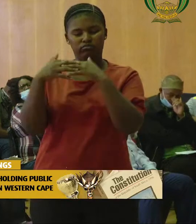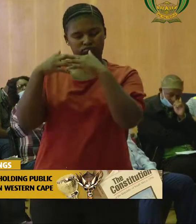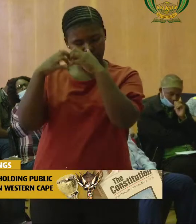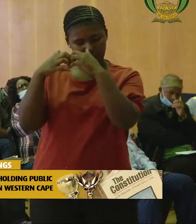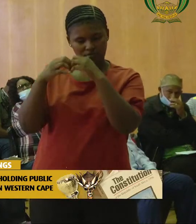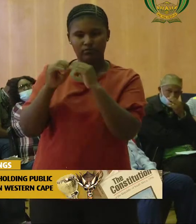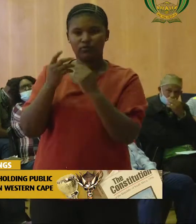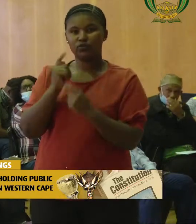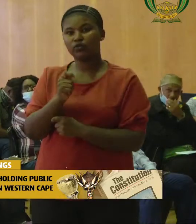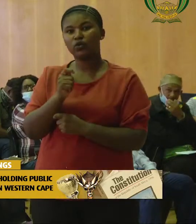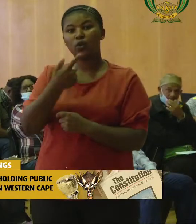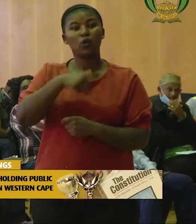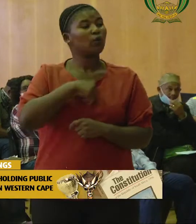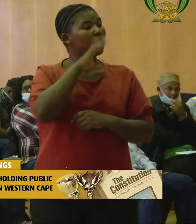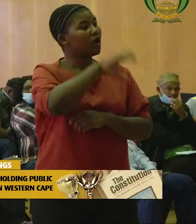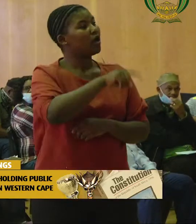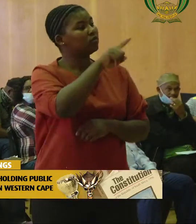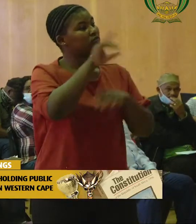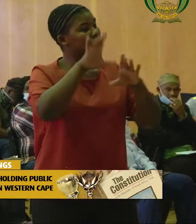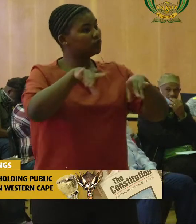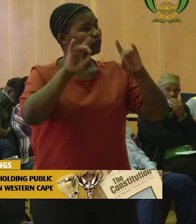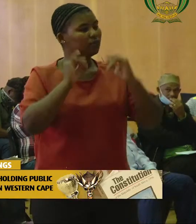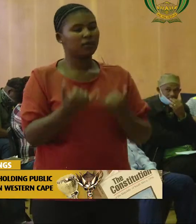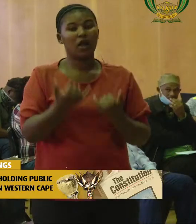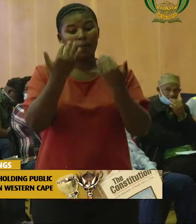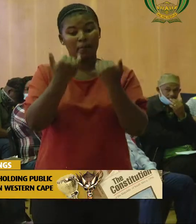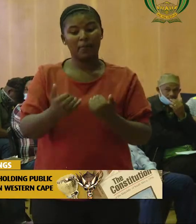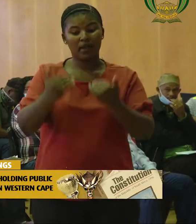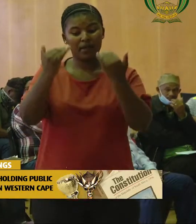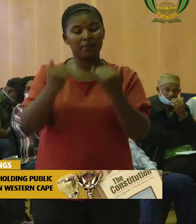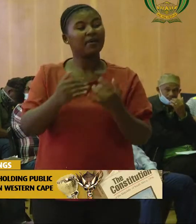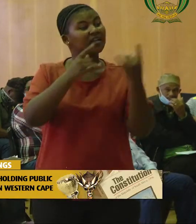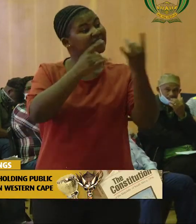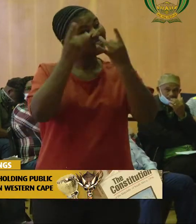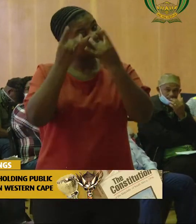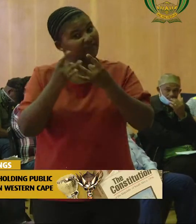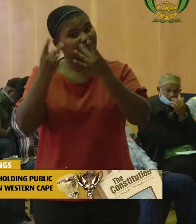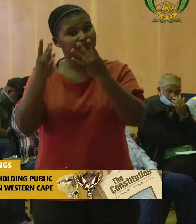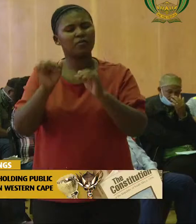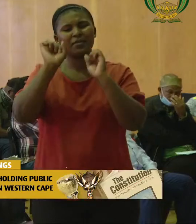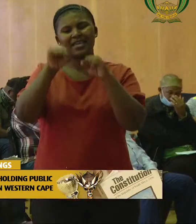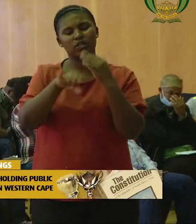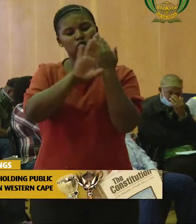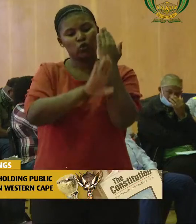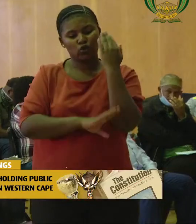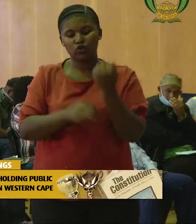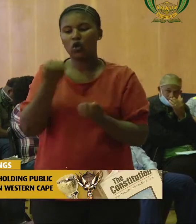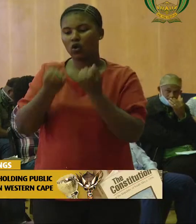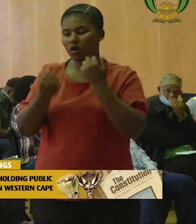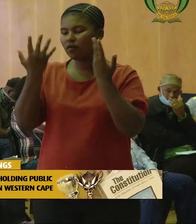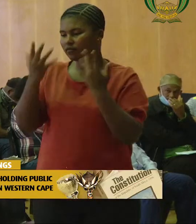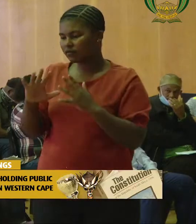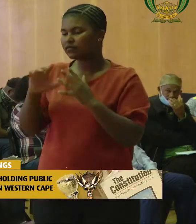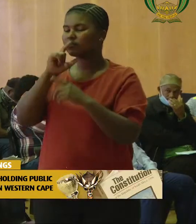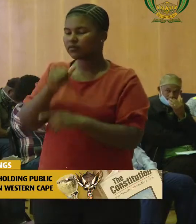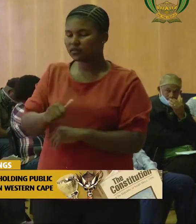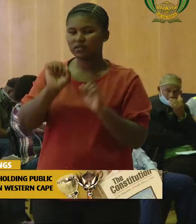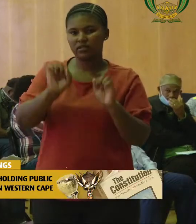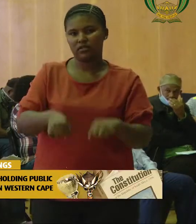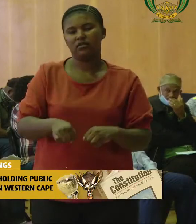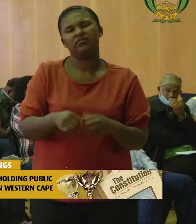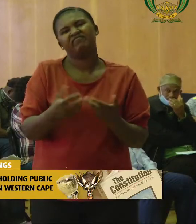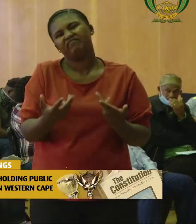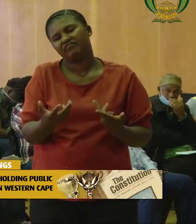Bhuti siyacela as uchairman iparlamente yixelele ewe yona i-constitutional court itshilo yathi at